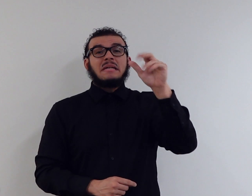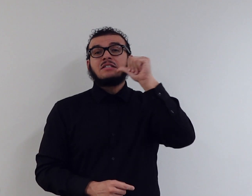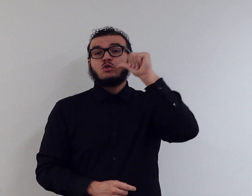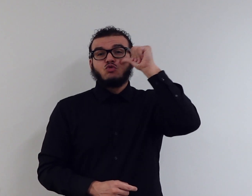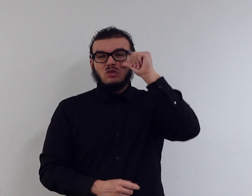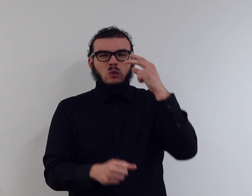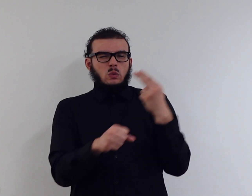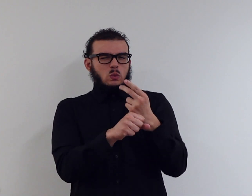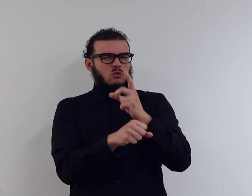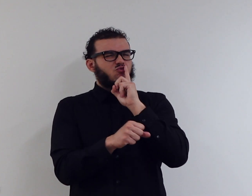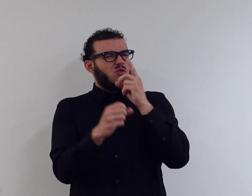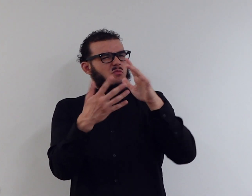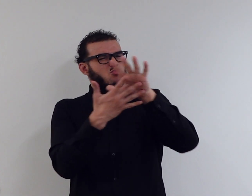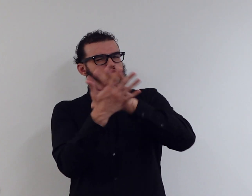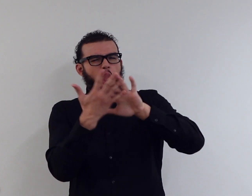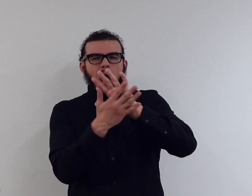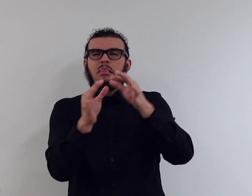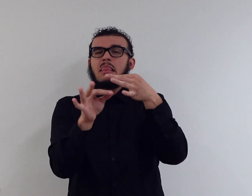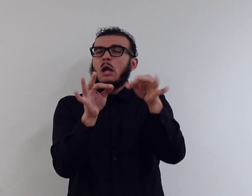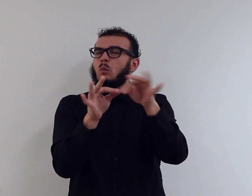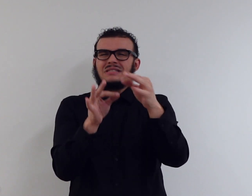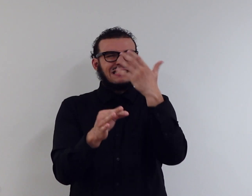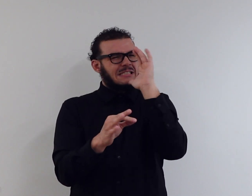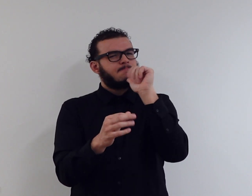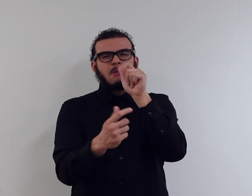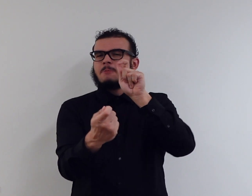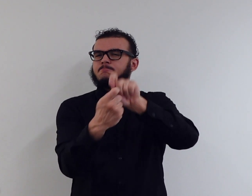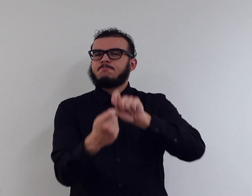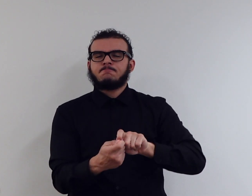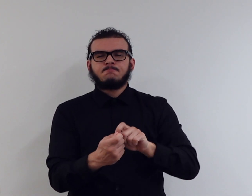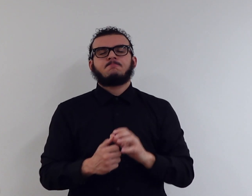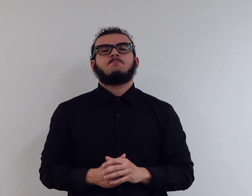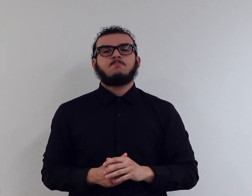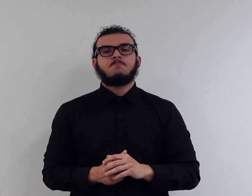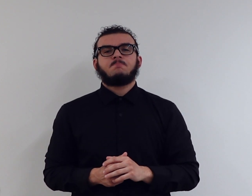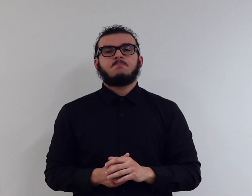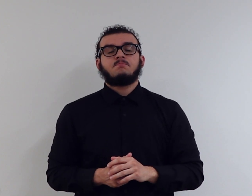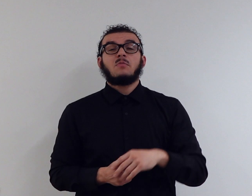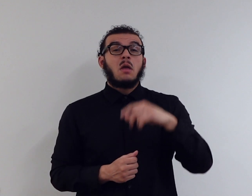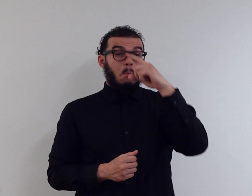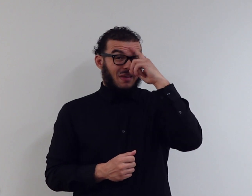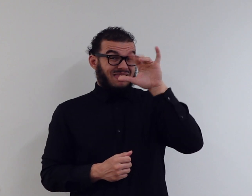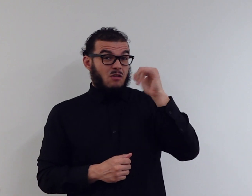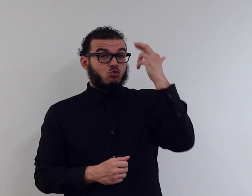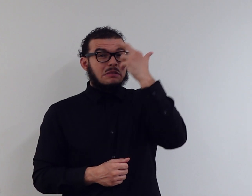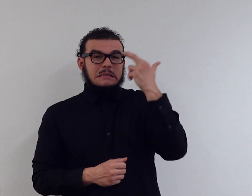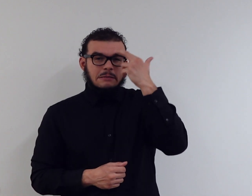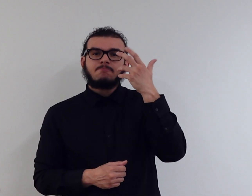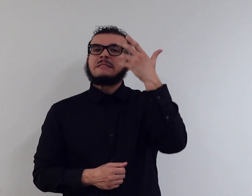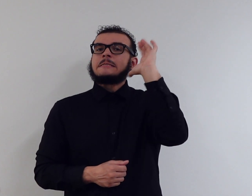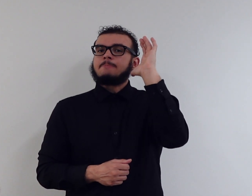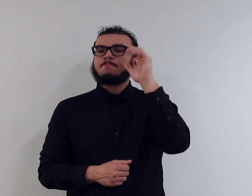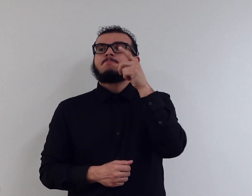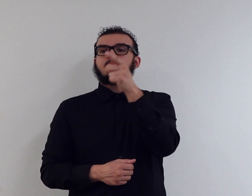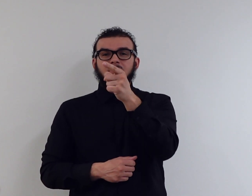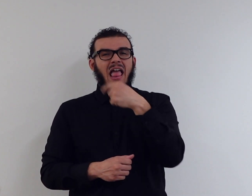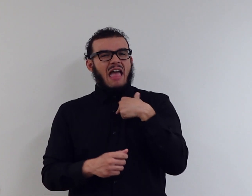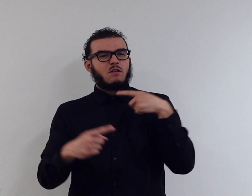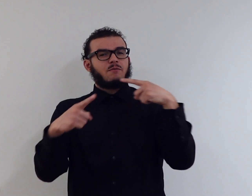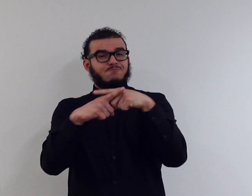very broad language and was not very specific. Because of this, you may have received conflicting